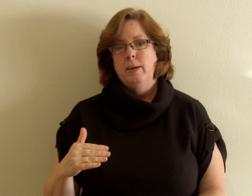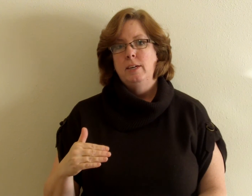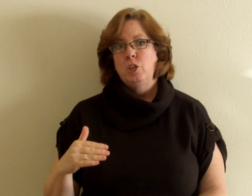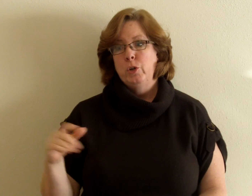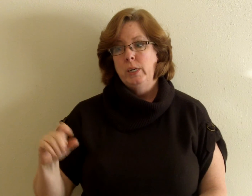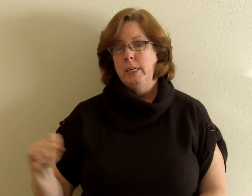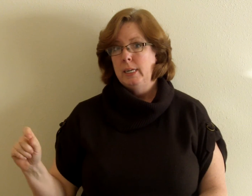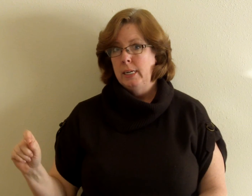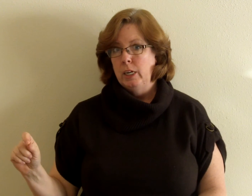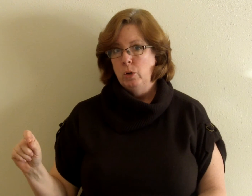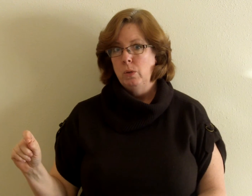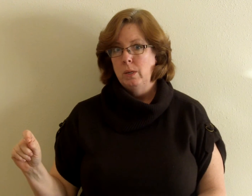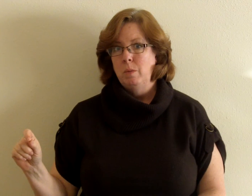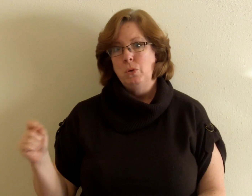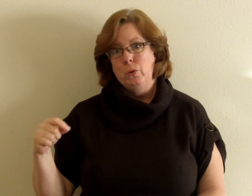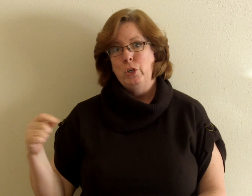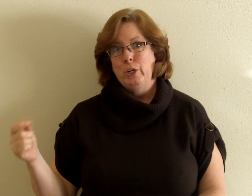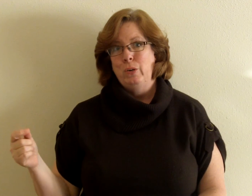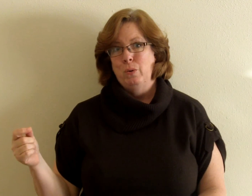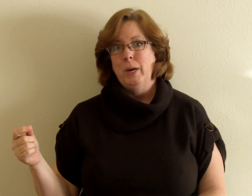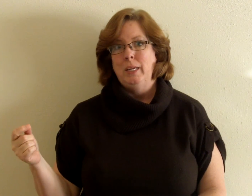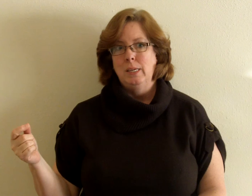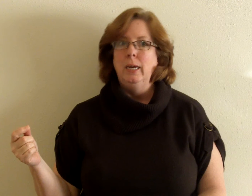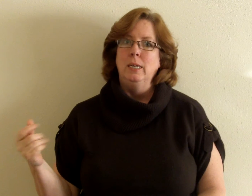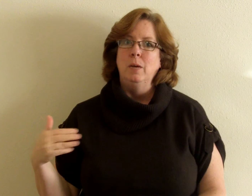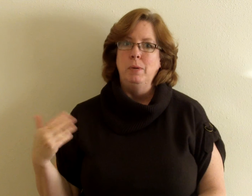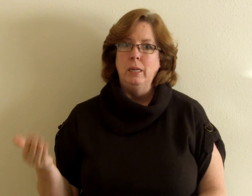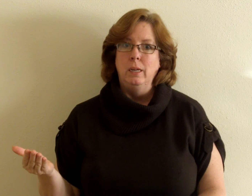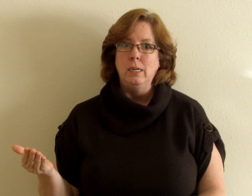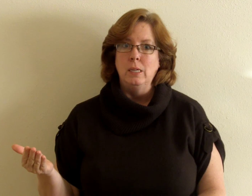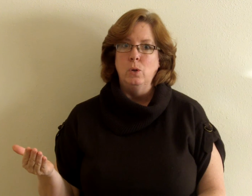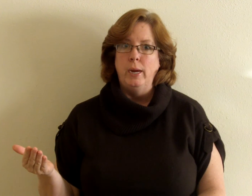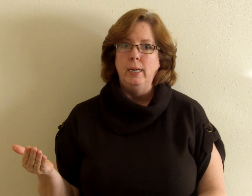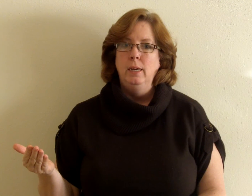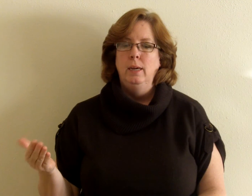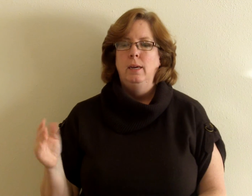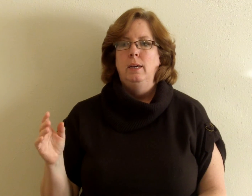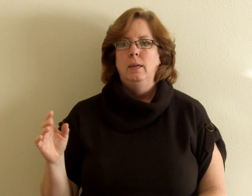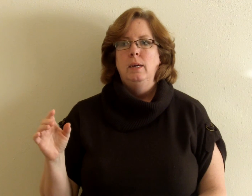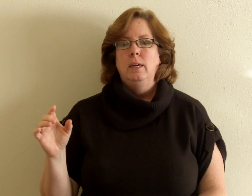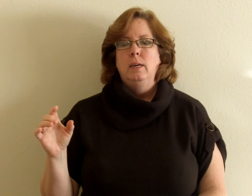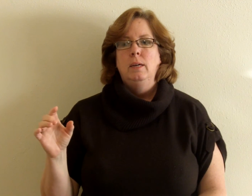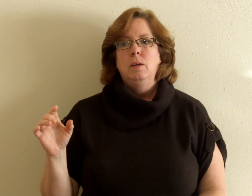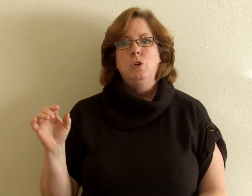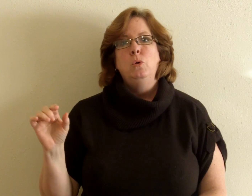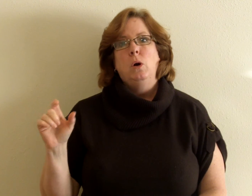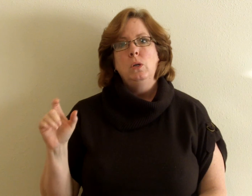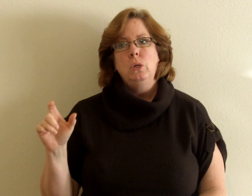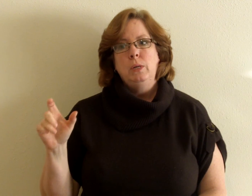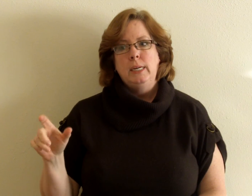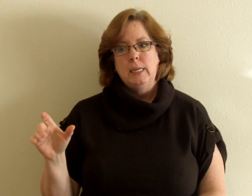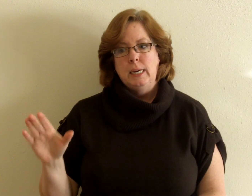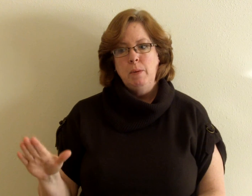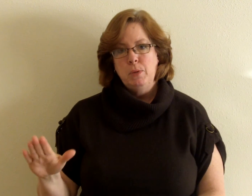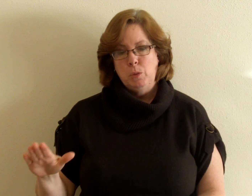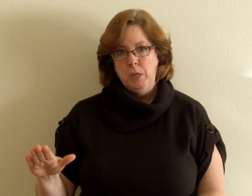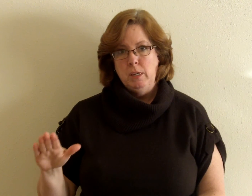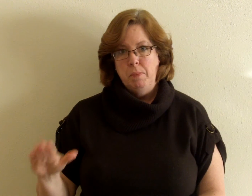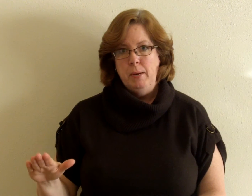So you're going to need to take notes on them so that you can do it right the second time and get a decent grade. You also need to keep this piece of